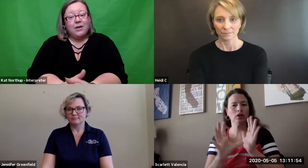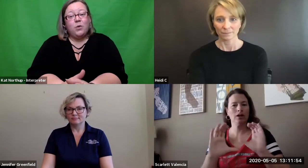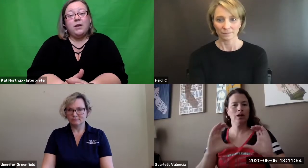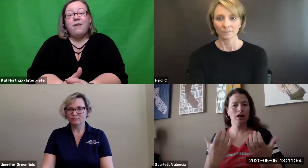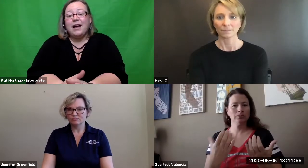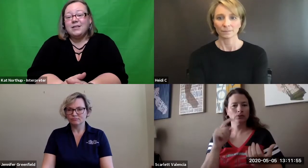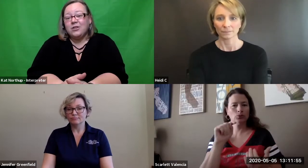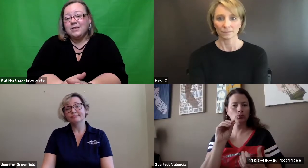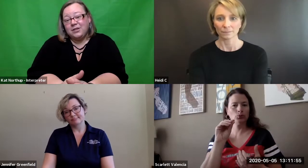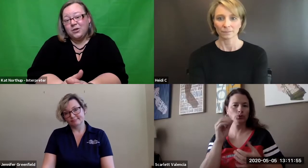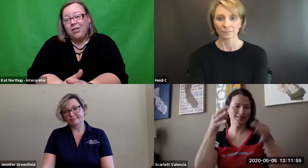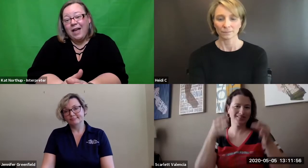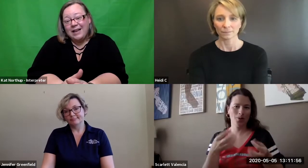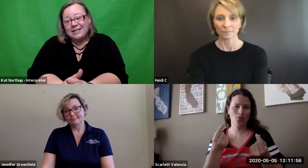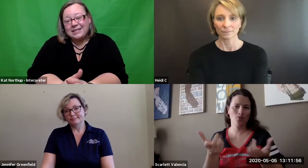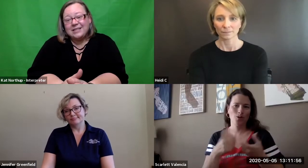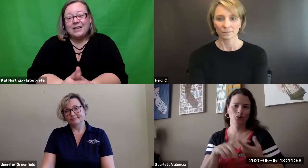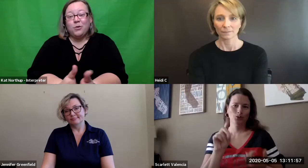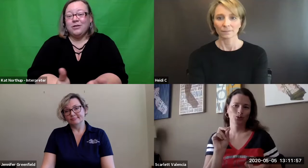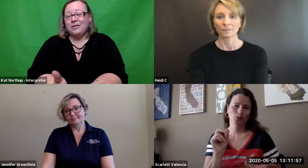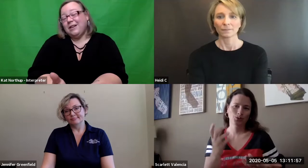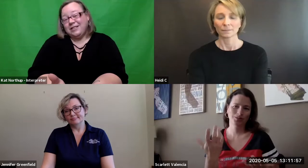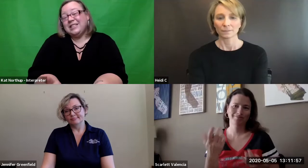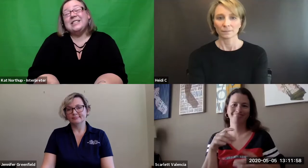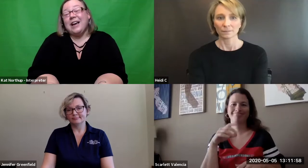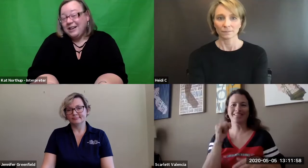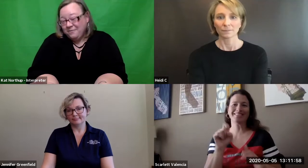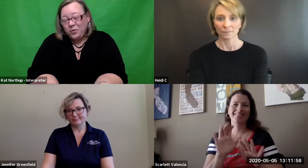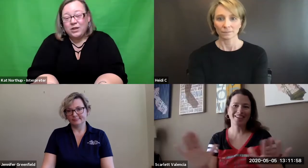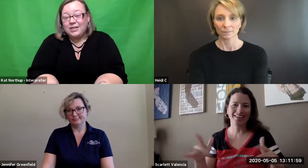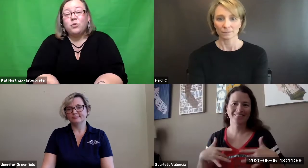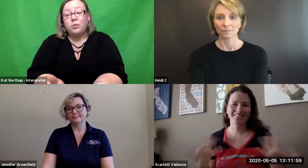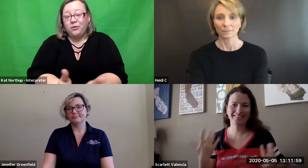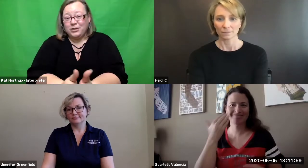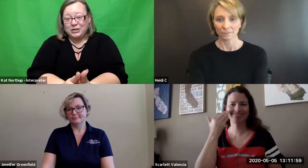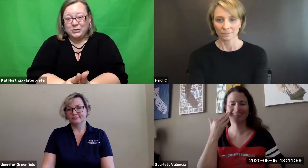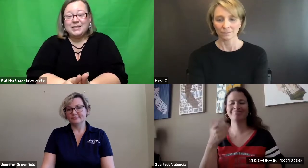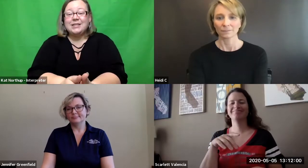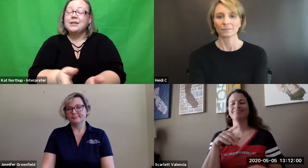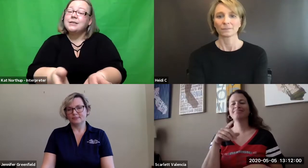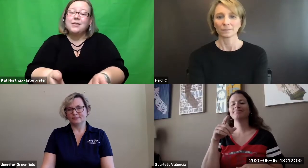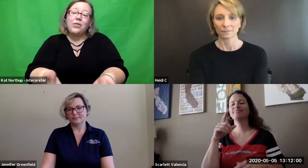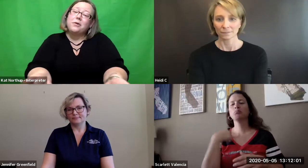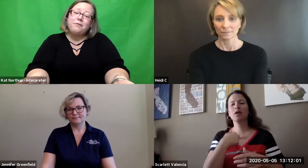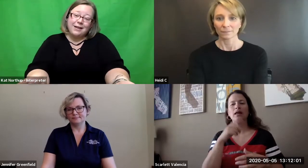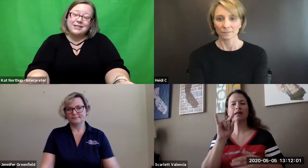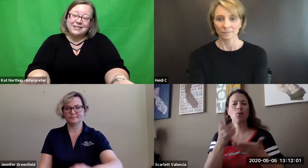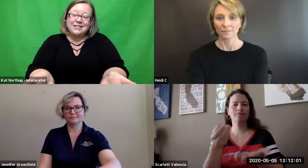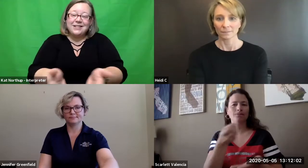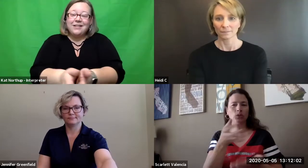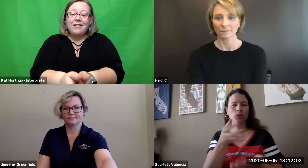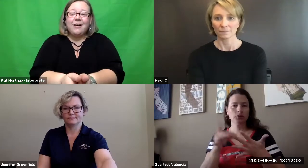Riverside, we've asked our senior class in order to decide what they would prefer to do since it is their